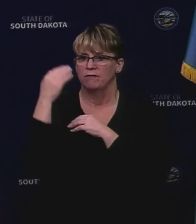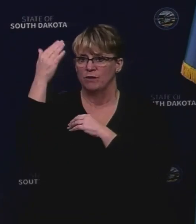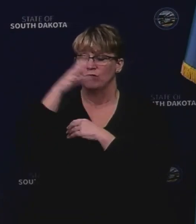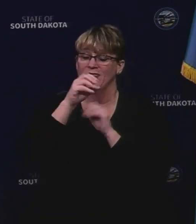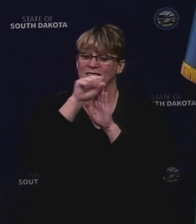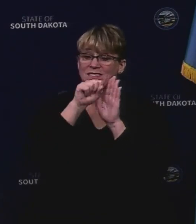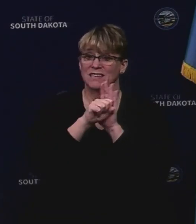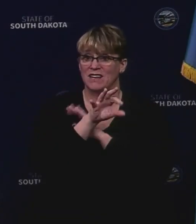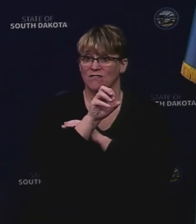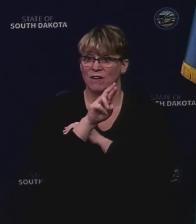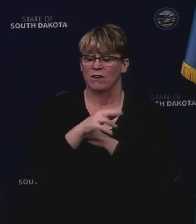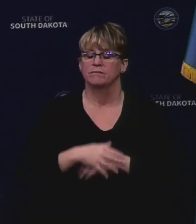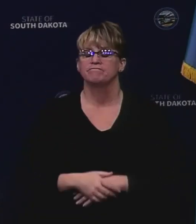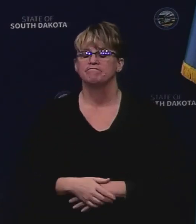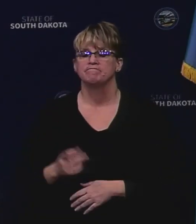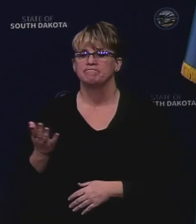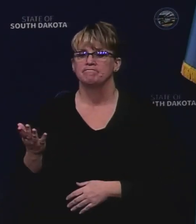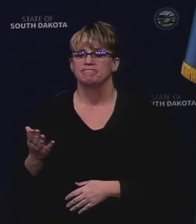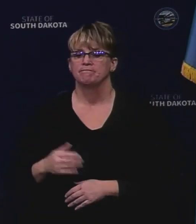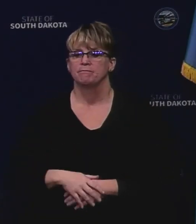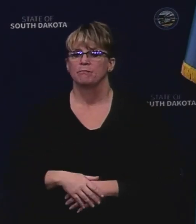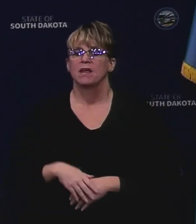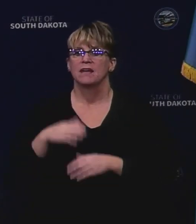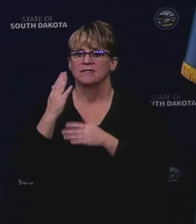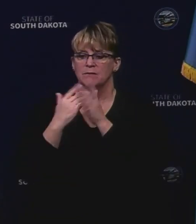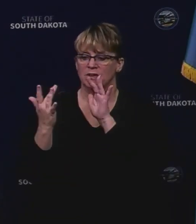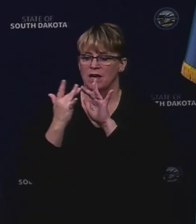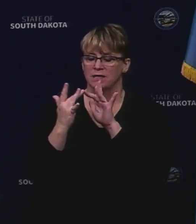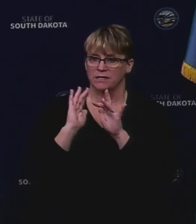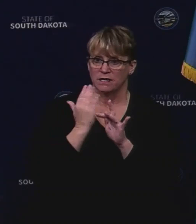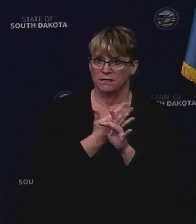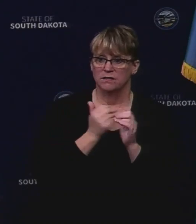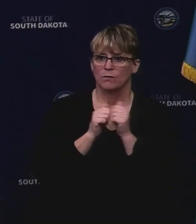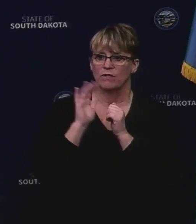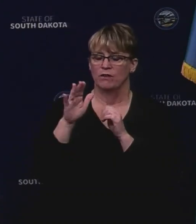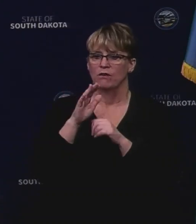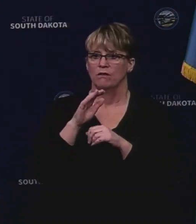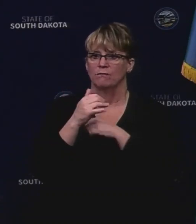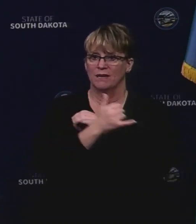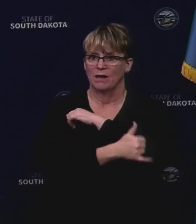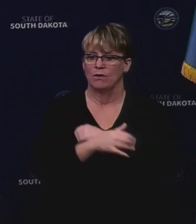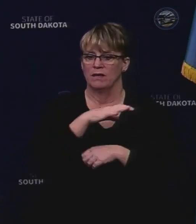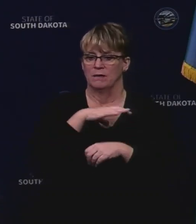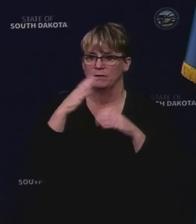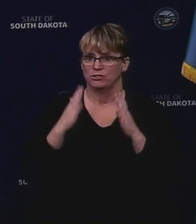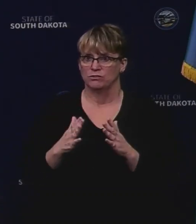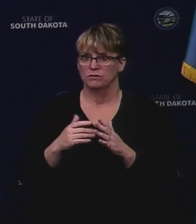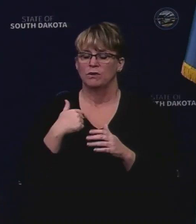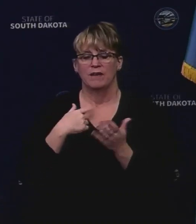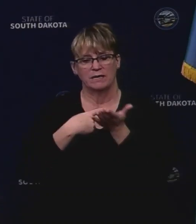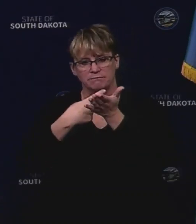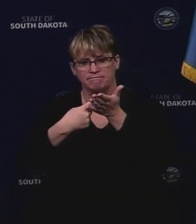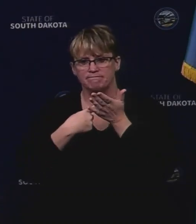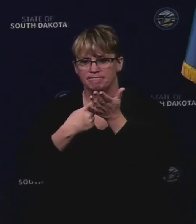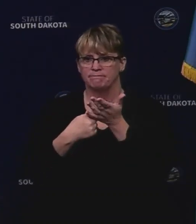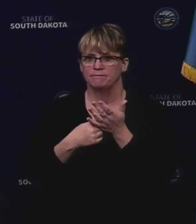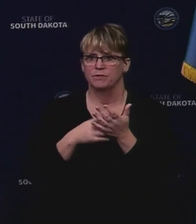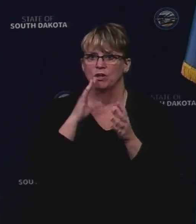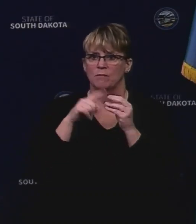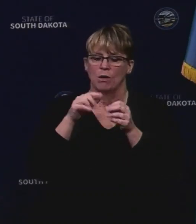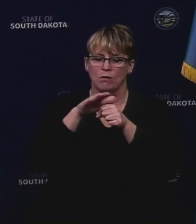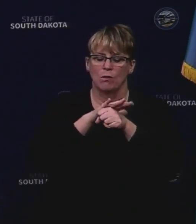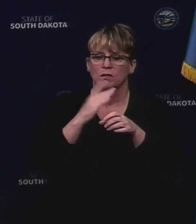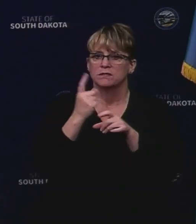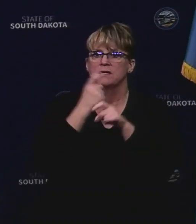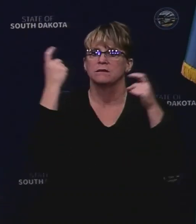fair. Yeah, we have had some of them reach out to us, mainly through their county commissioners. We've had discussions about local celebrations